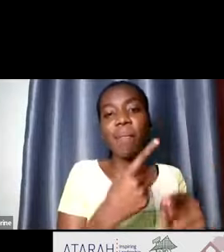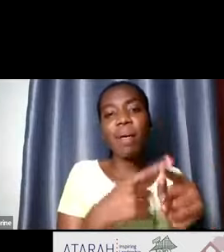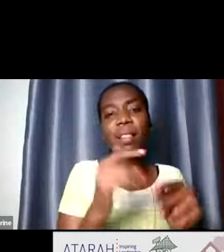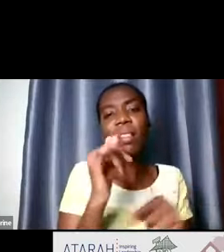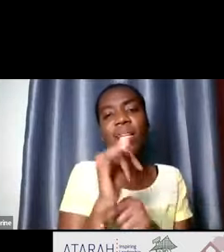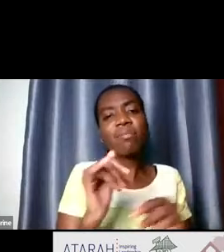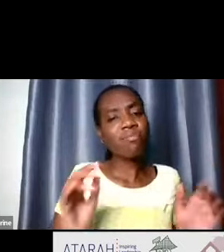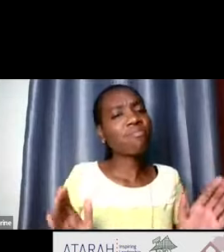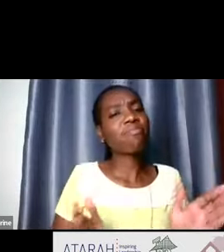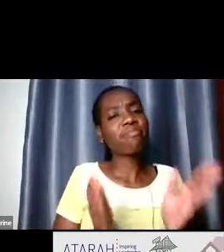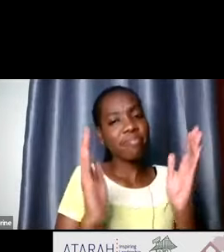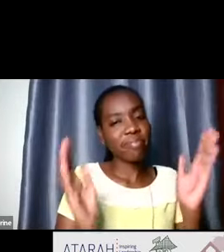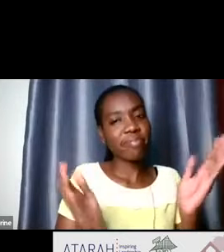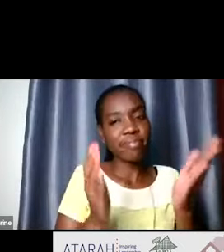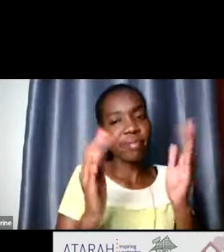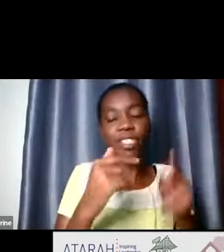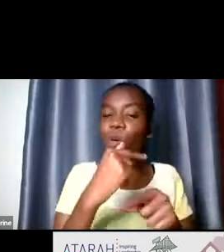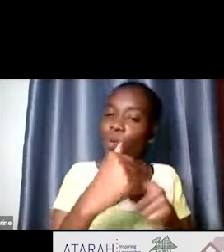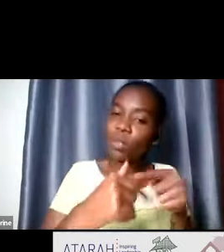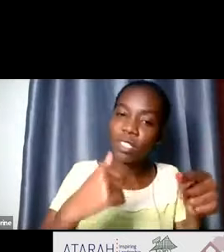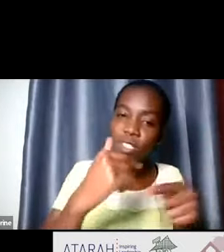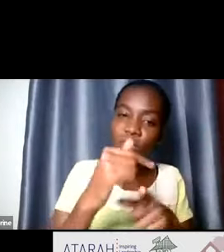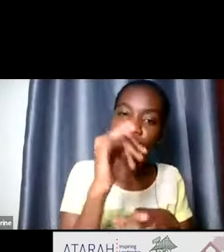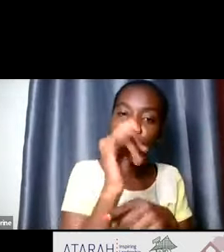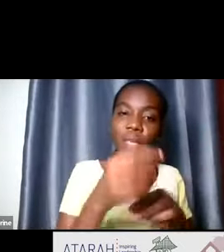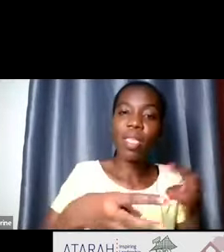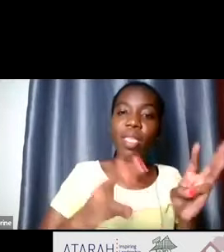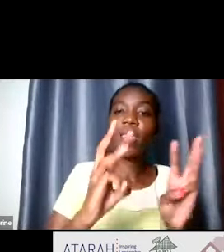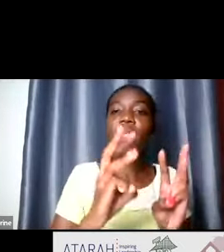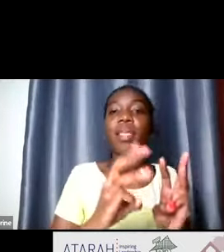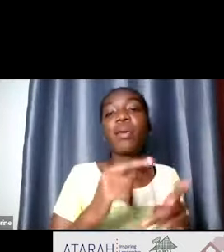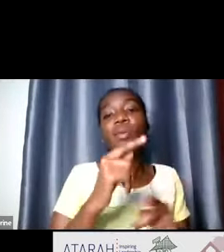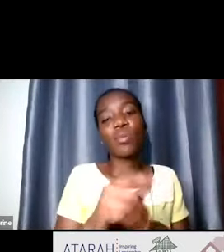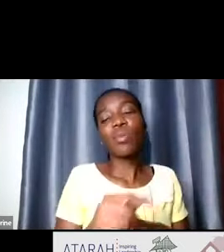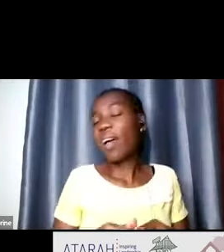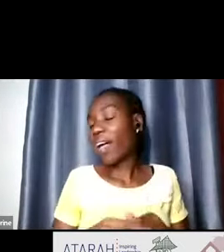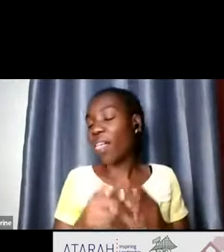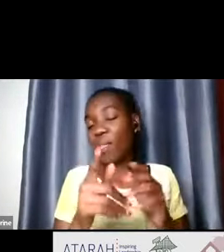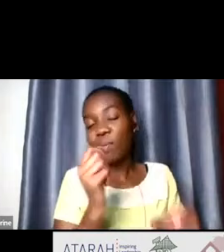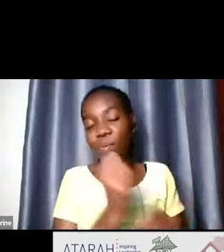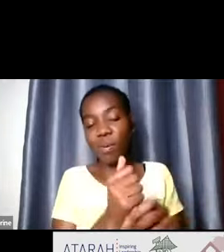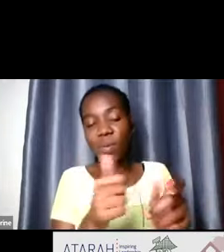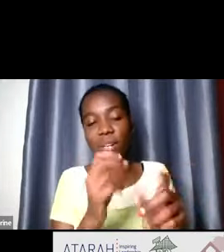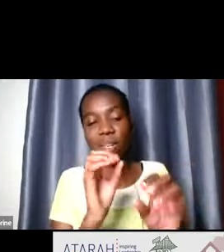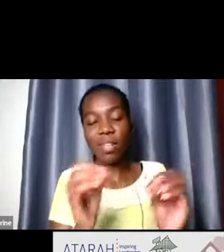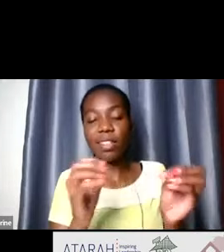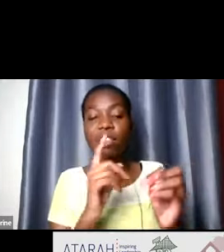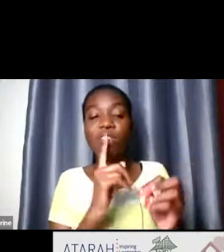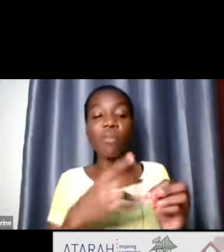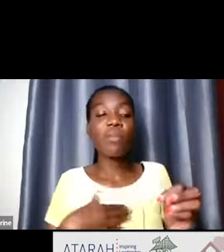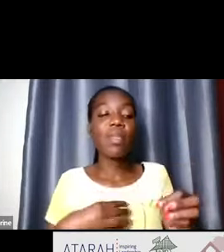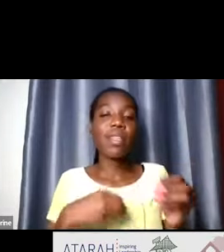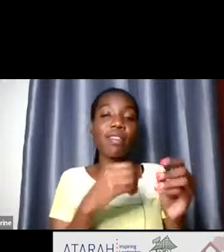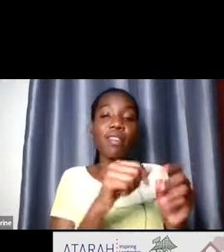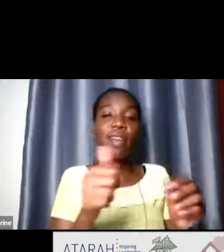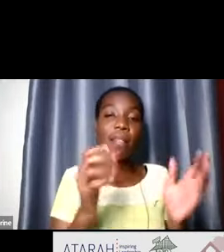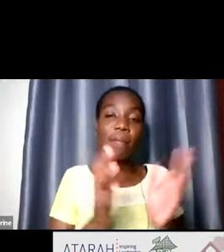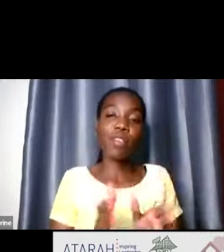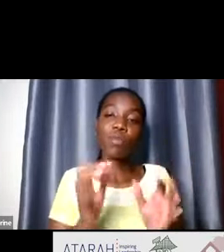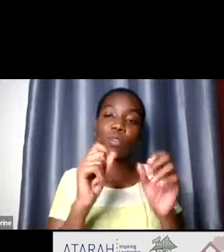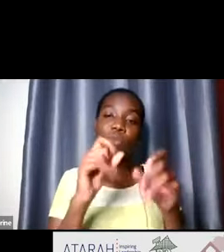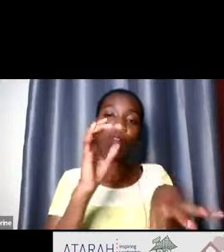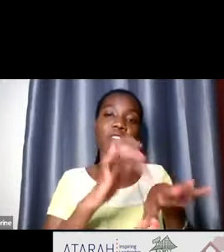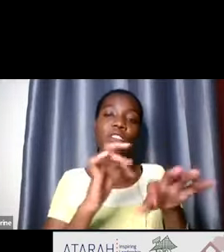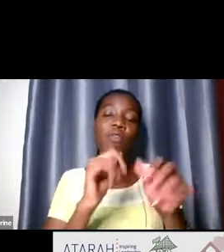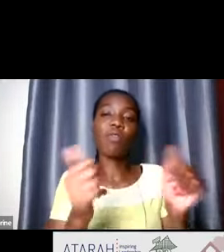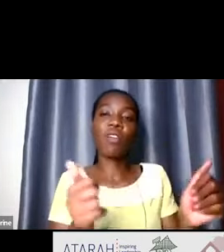behavior. We are enabling them to continue that way. So you say, oh, you are not effective. Let me give the next top person. It seems to be more effective. It's going to deliver